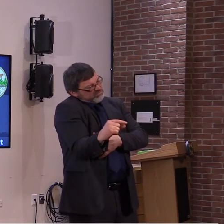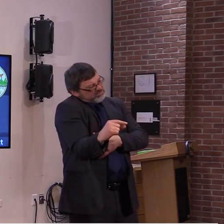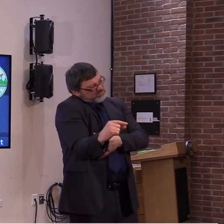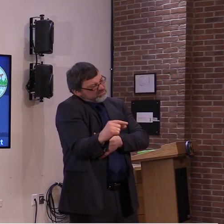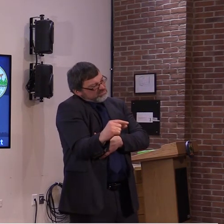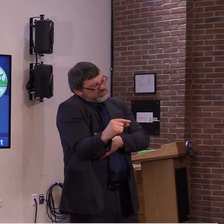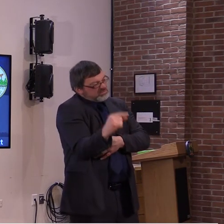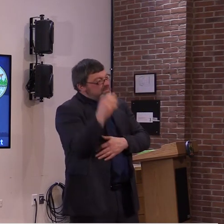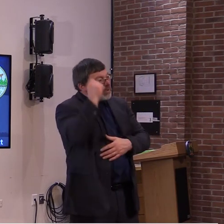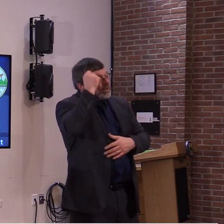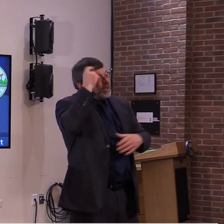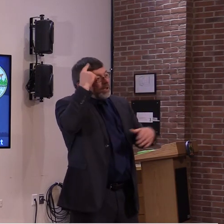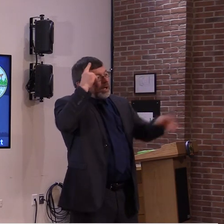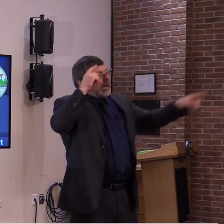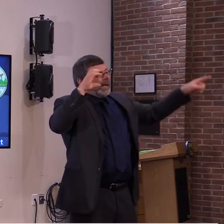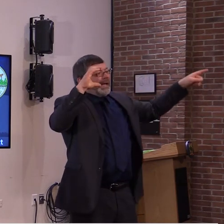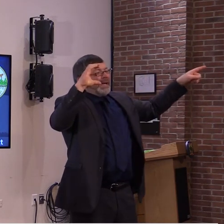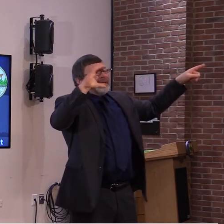state.